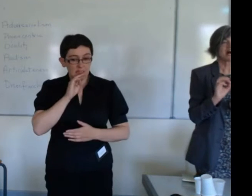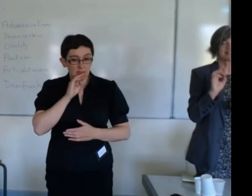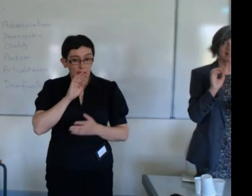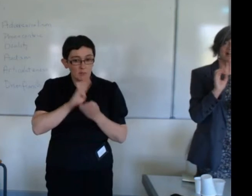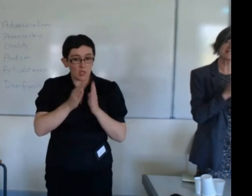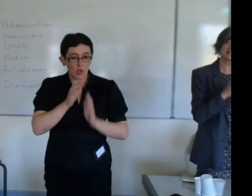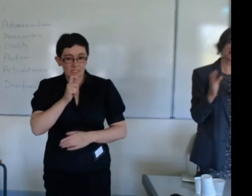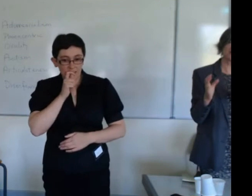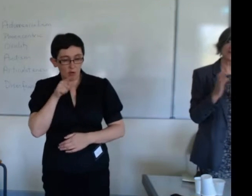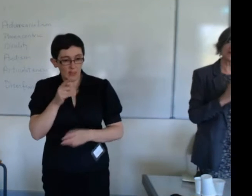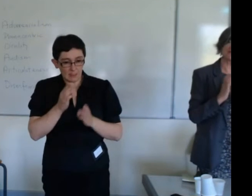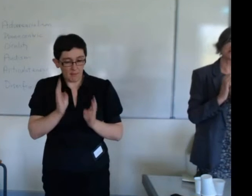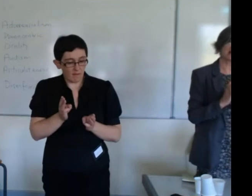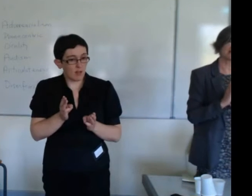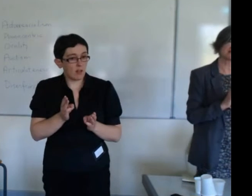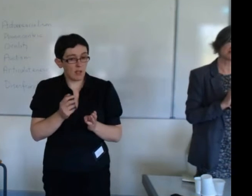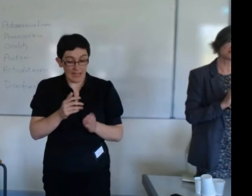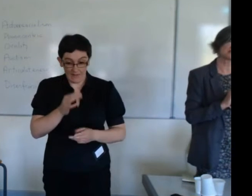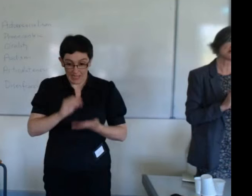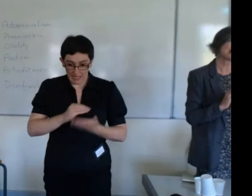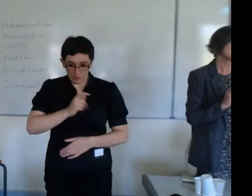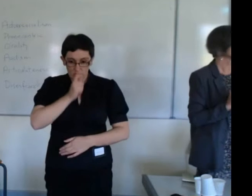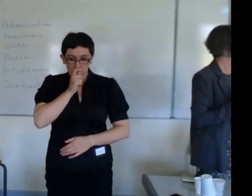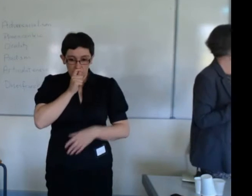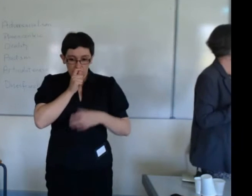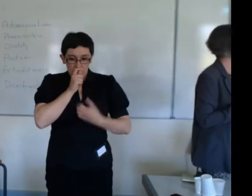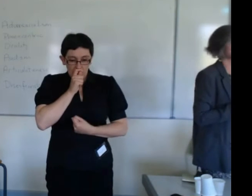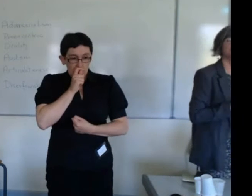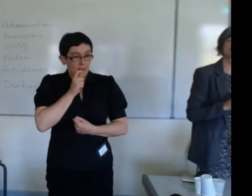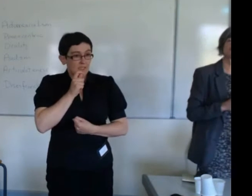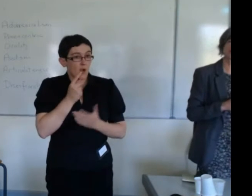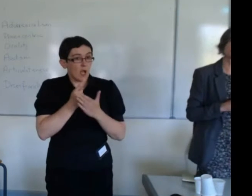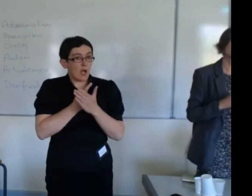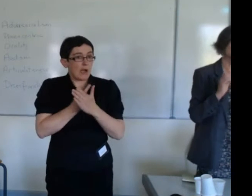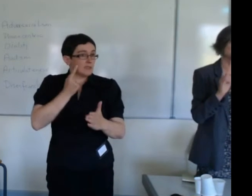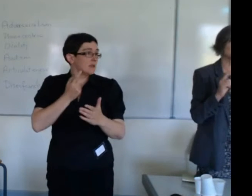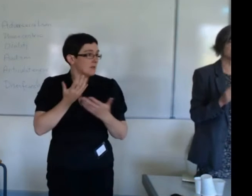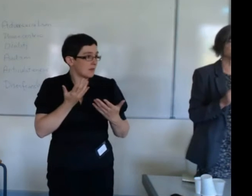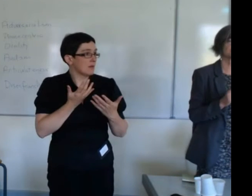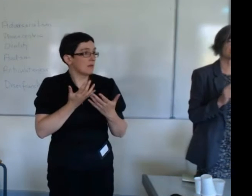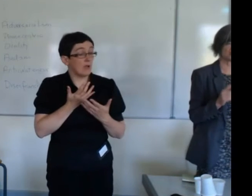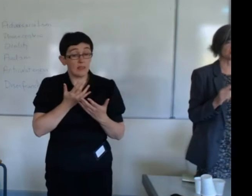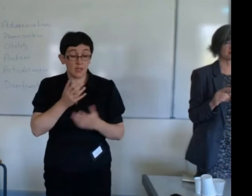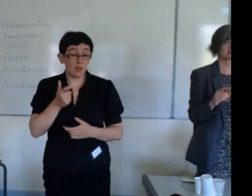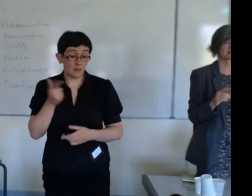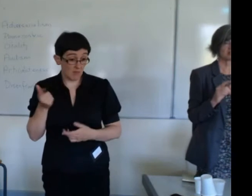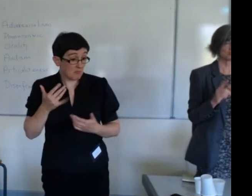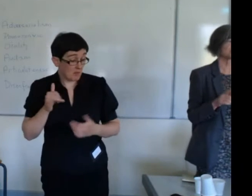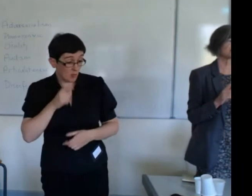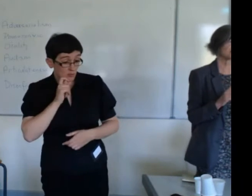that isolates you if you have to carry a secret. And for an awful lot of women, they will be told, you tell anyone and you're dead. You're dead, the kids